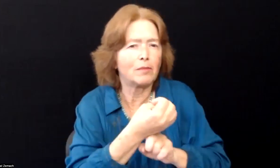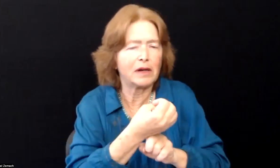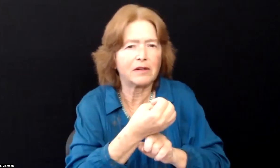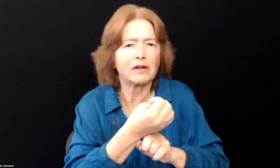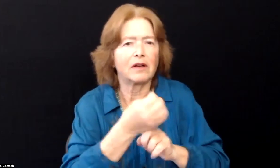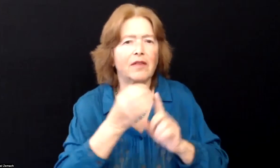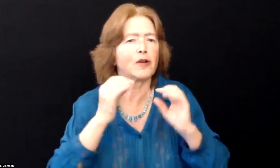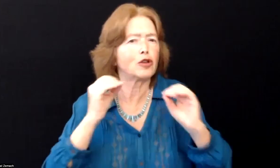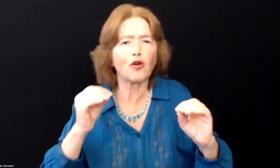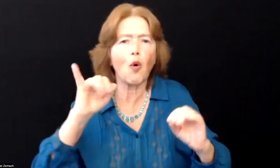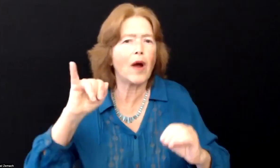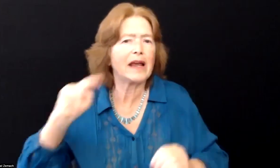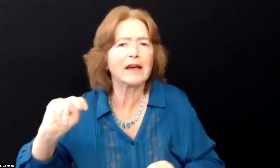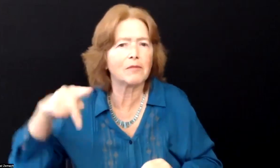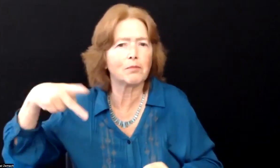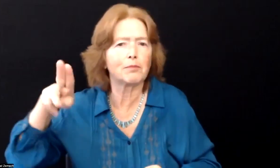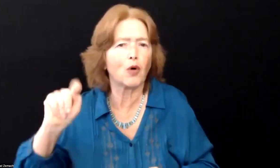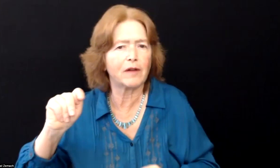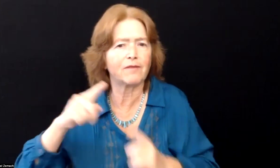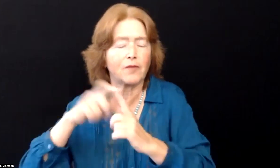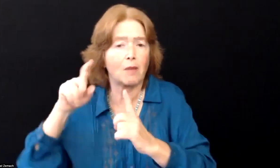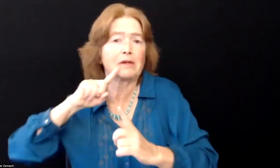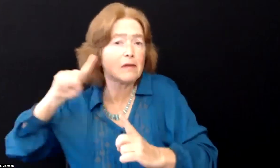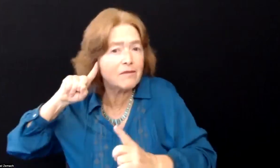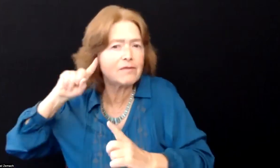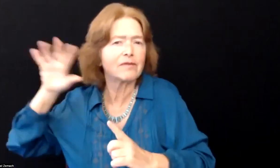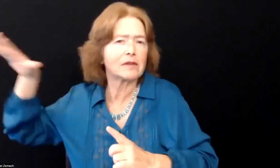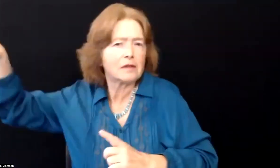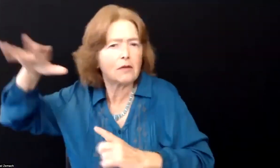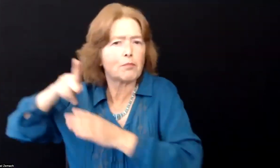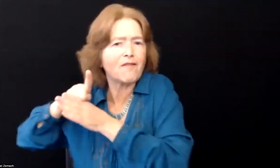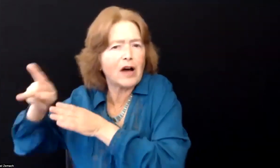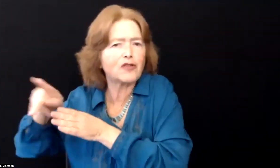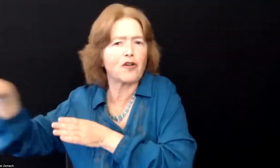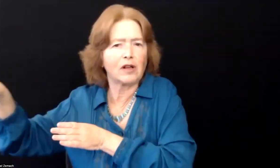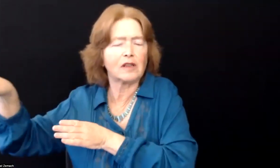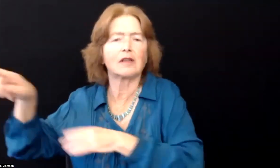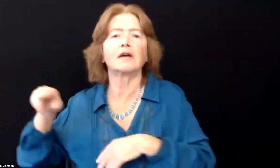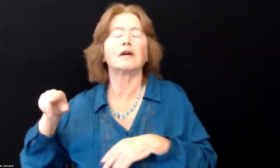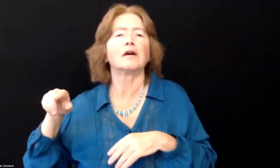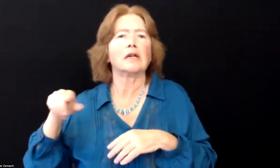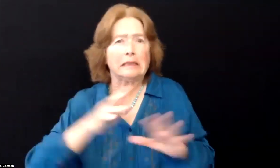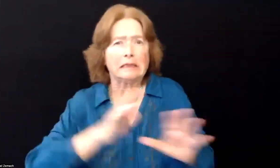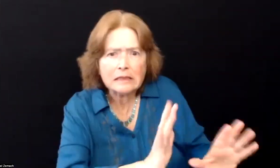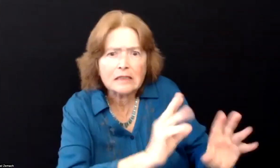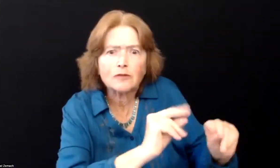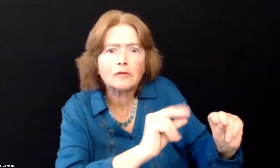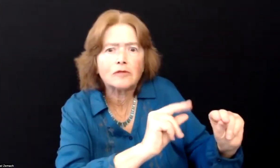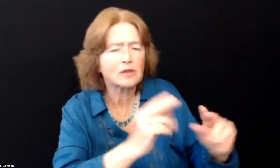environment. There's no input from the deaf professionals to say, oh, wait,